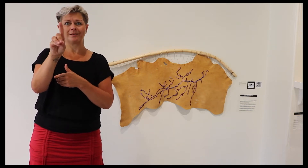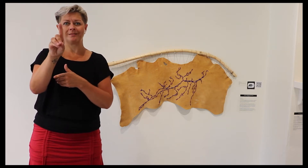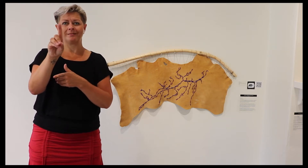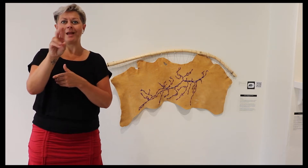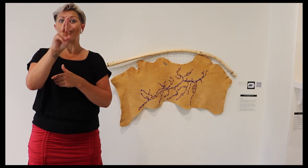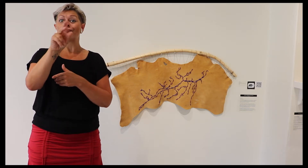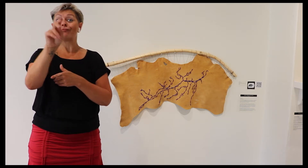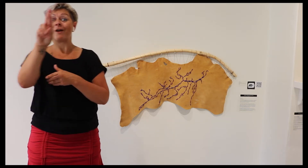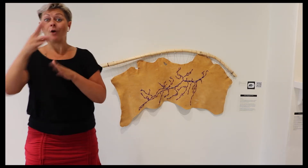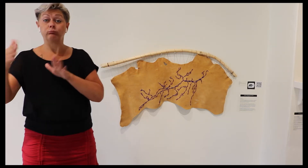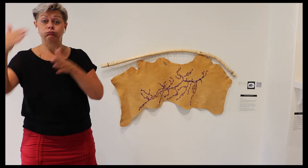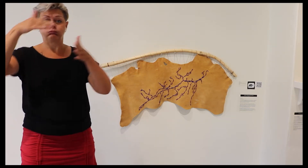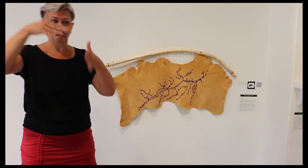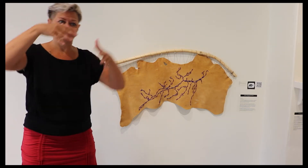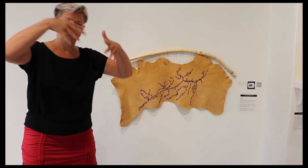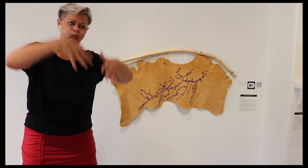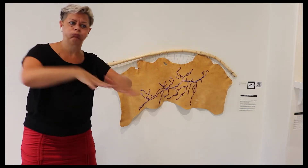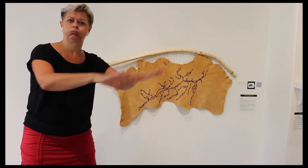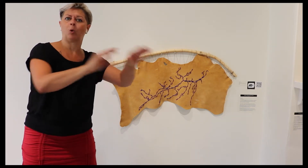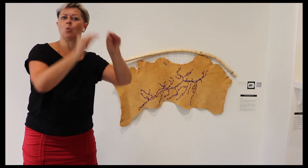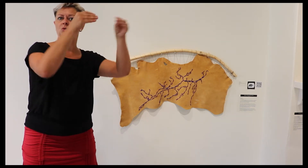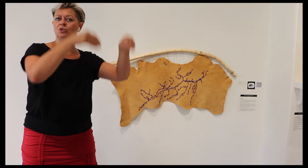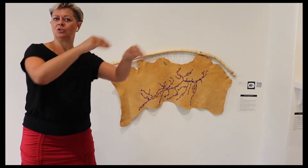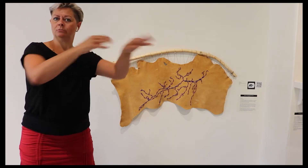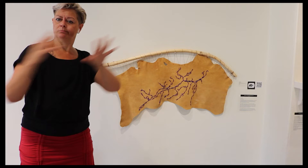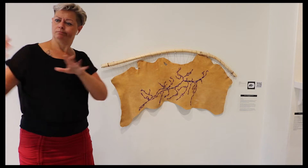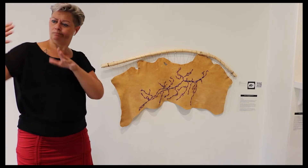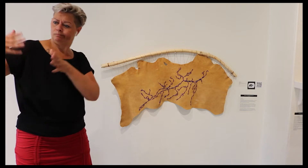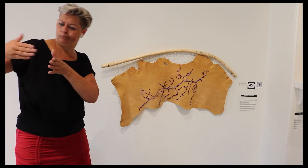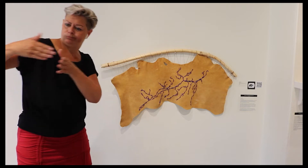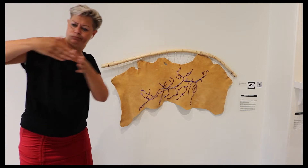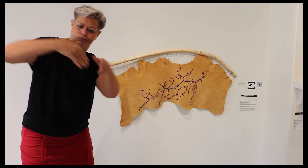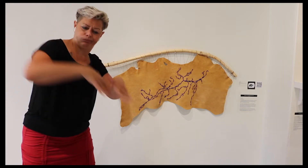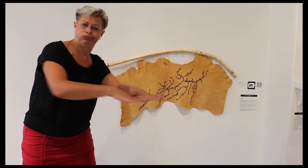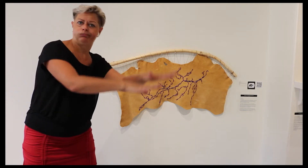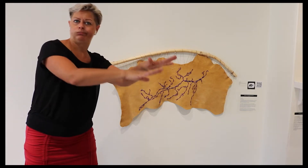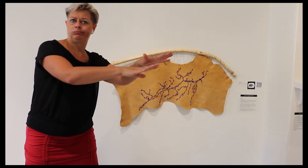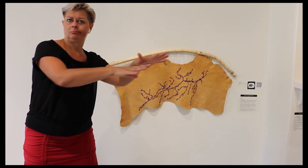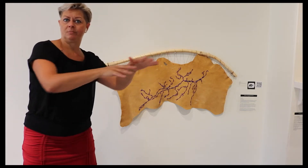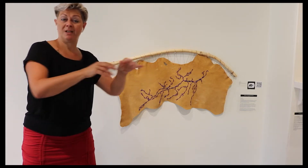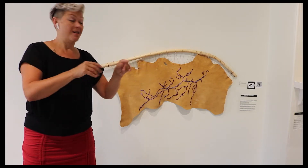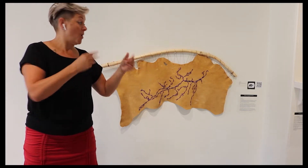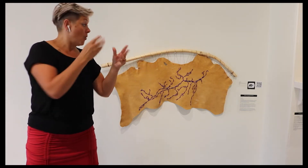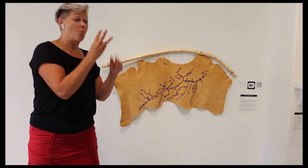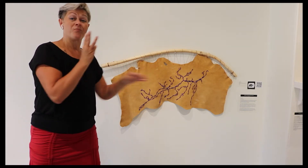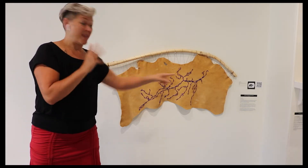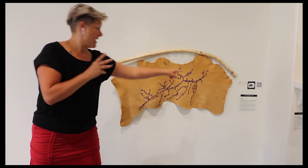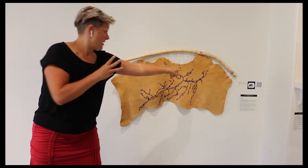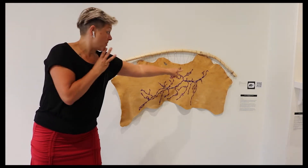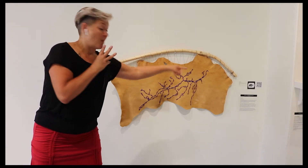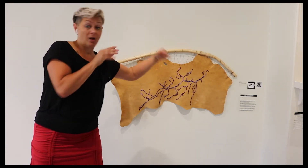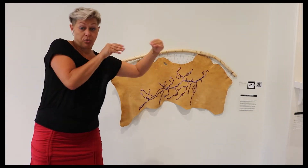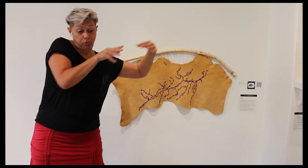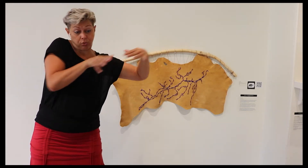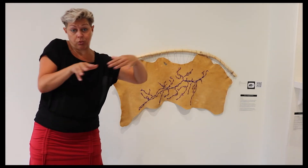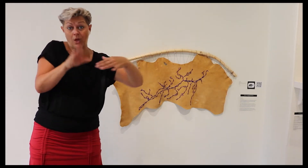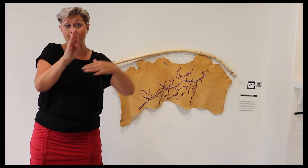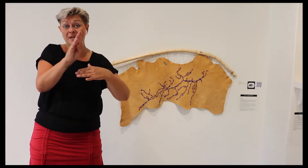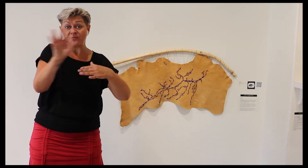ocean. Moving left on the moose hide, the river flows through Bishop's Falls, Grand Falls, Windsor, Red Indian